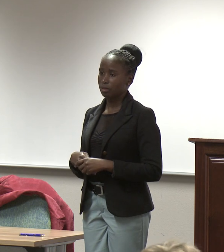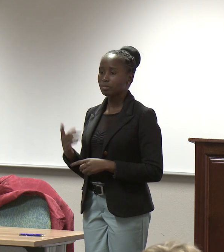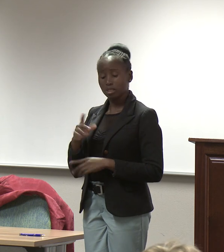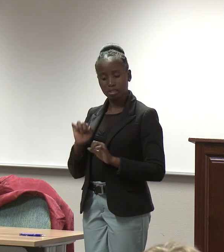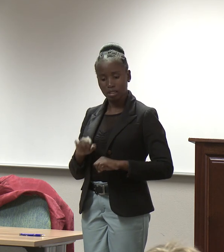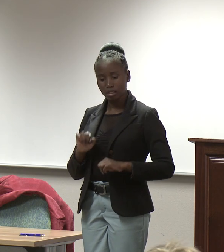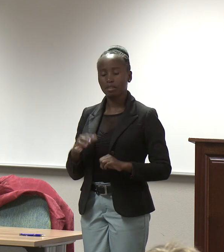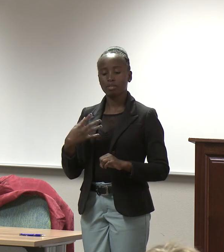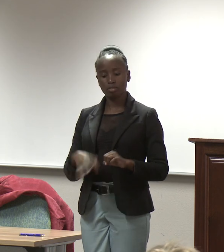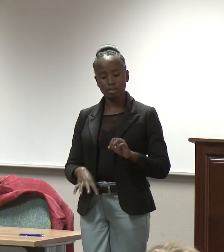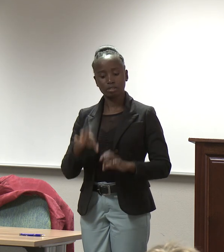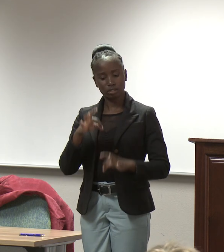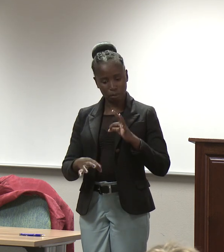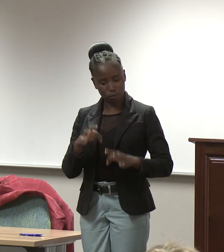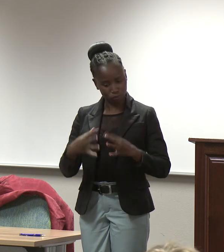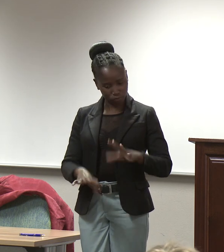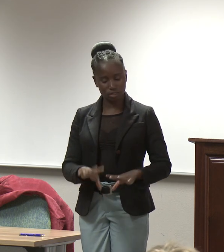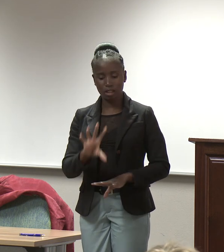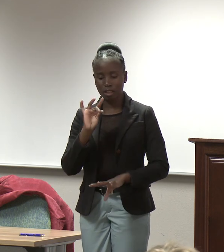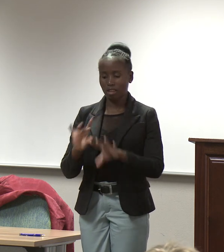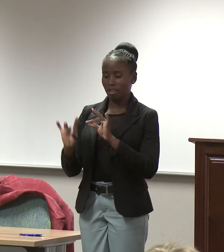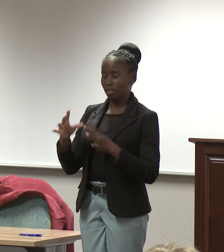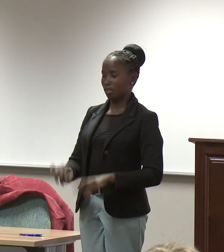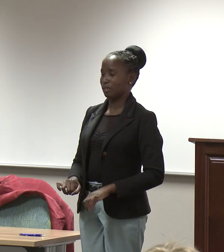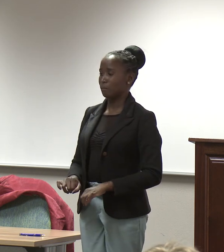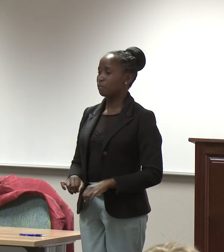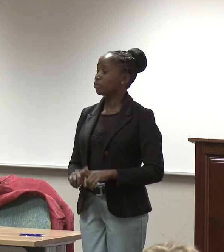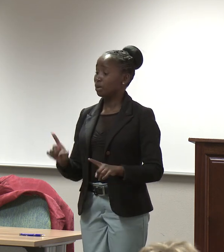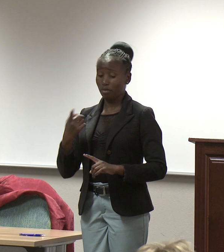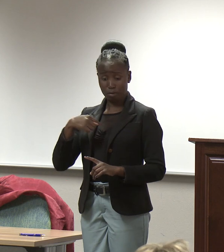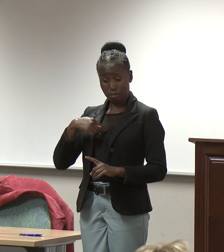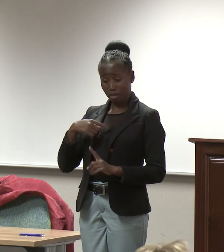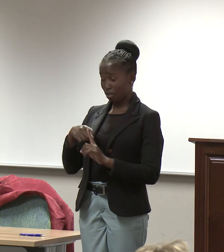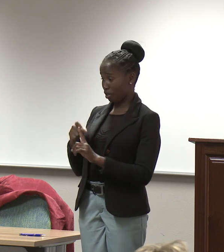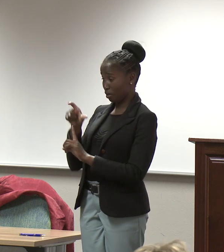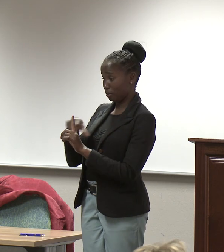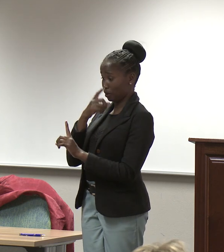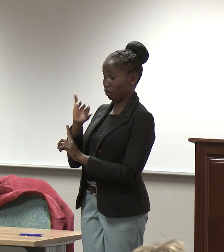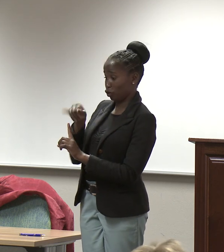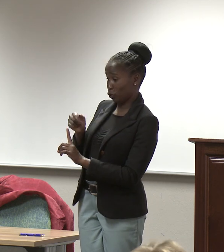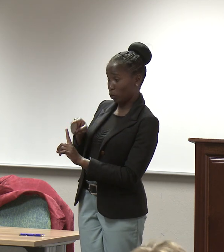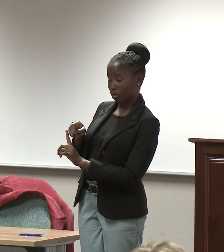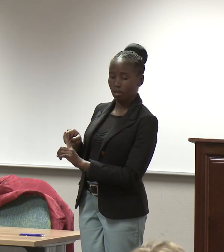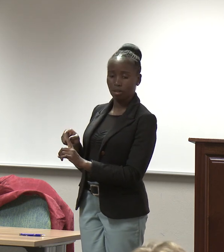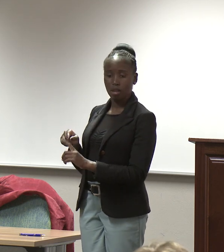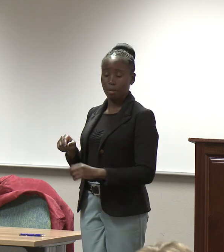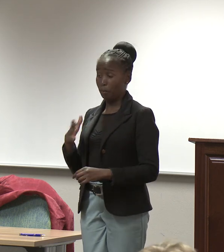democratically elect. I mean, for me, Julius Nyerere was never a despot. But for a while, it was one party